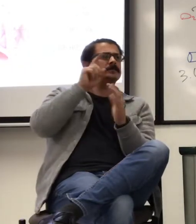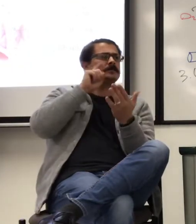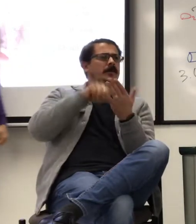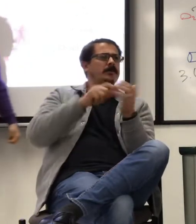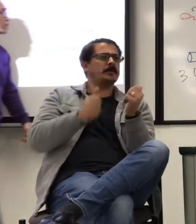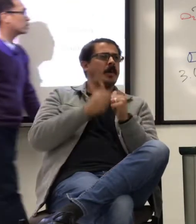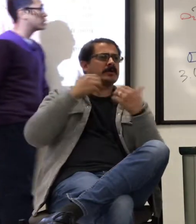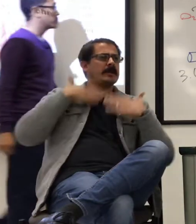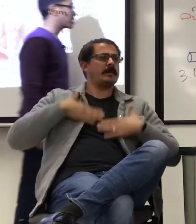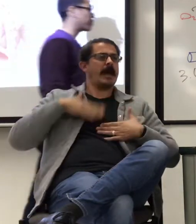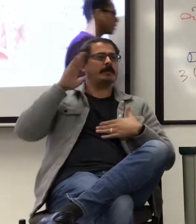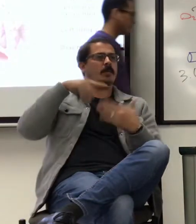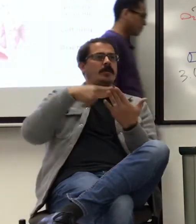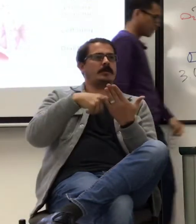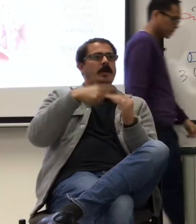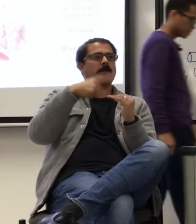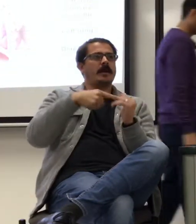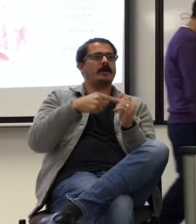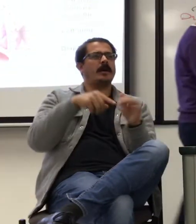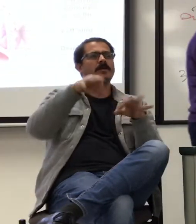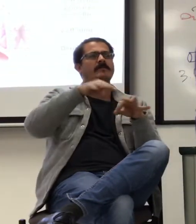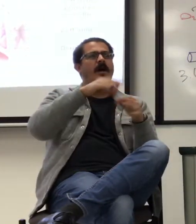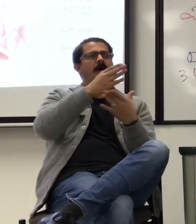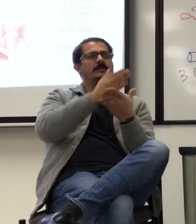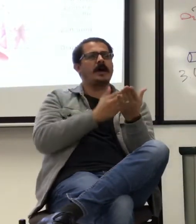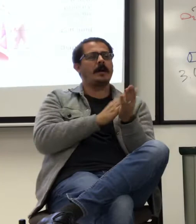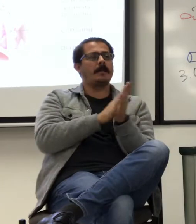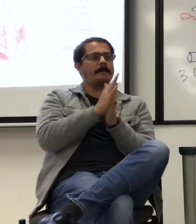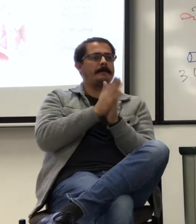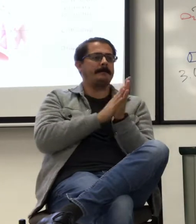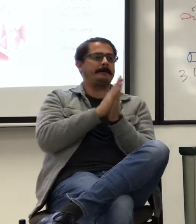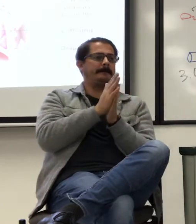going to talk about. Let me define some